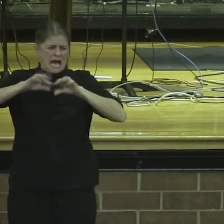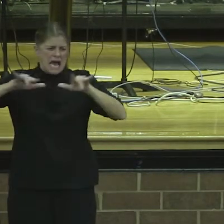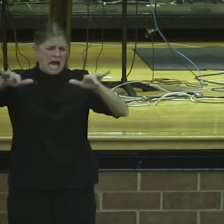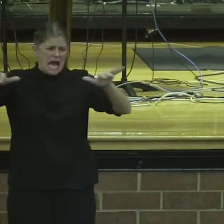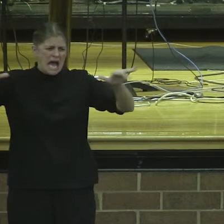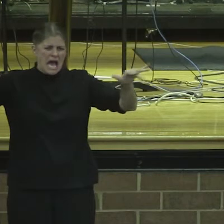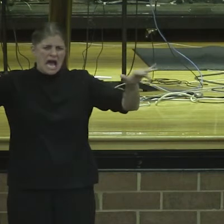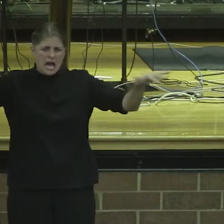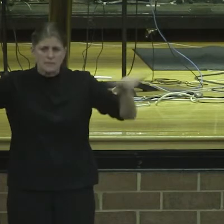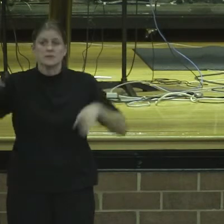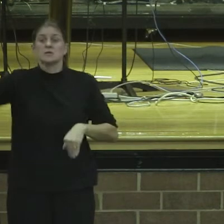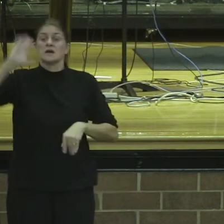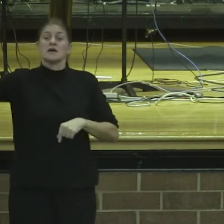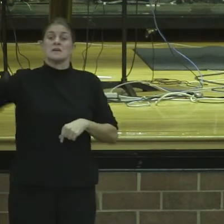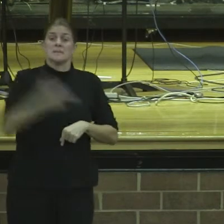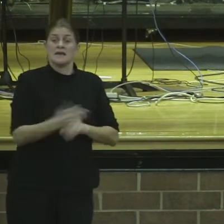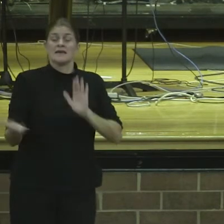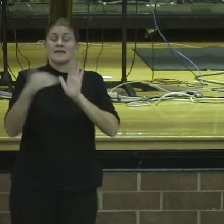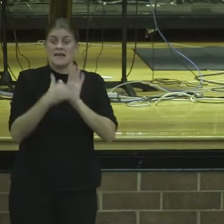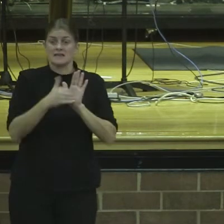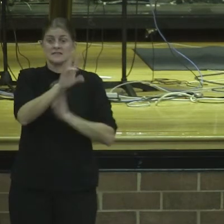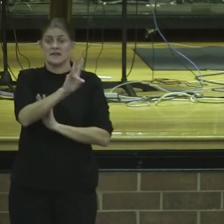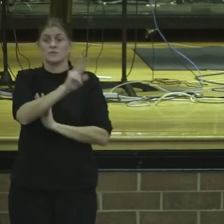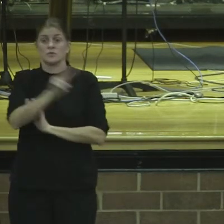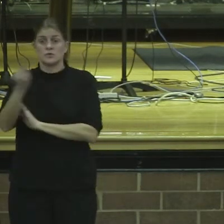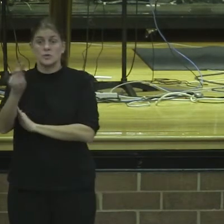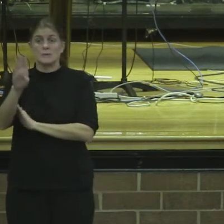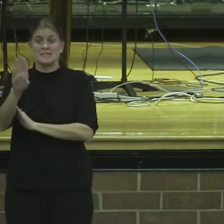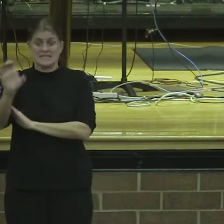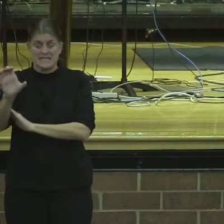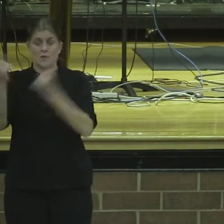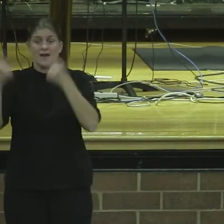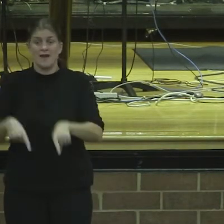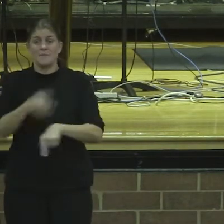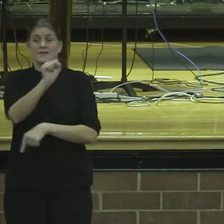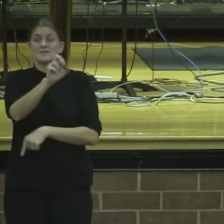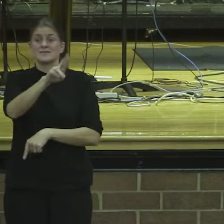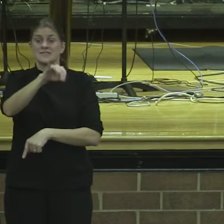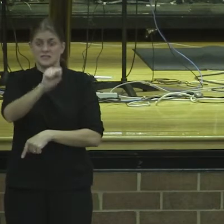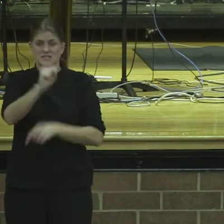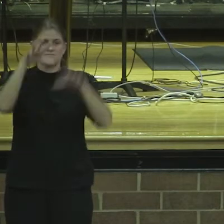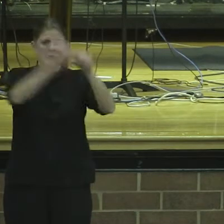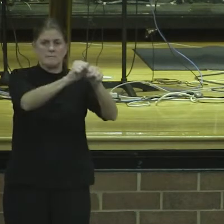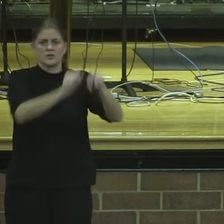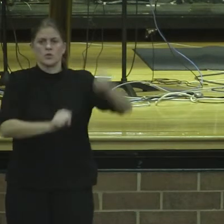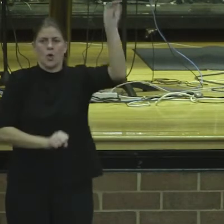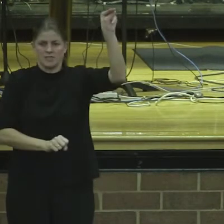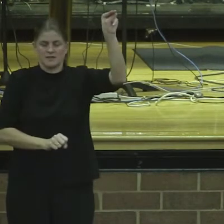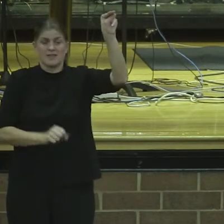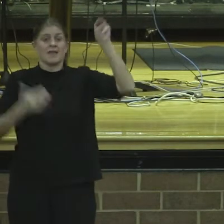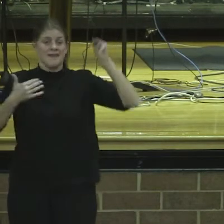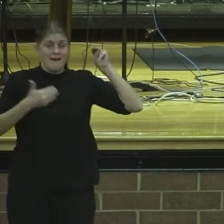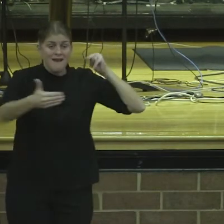back again. And at 722 BC, the Assyrians captured the north. Going even further, at 586,